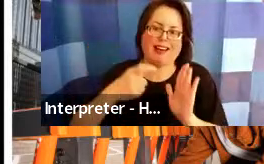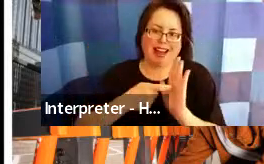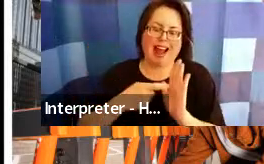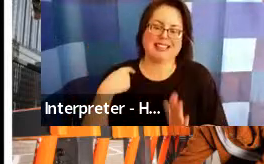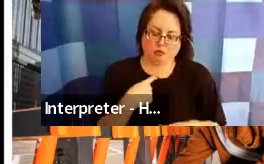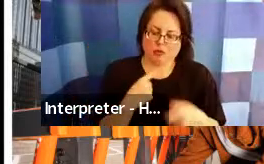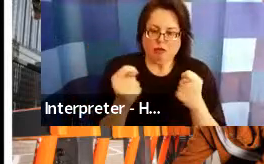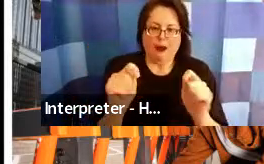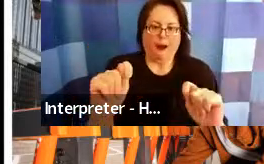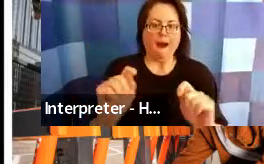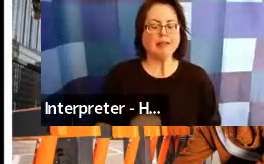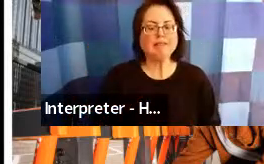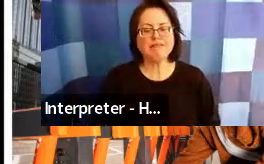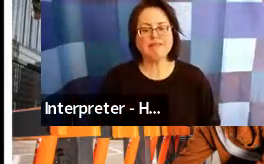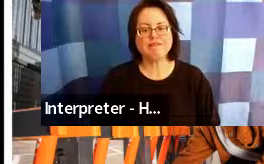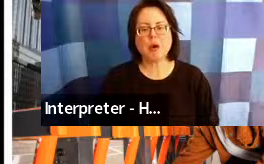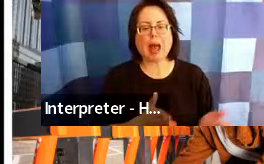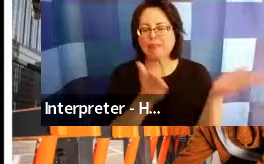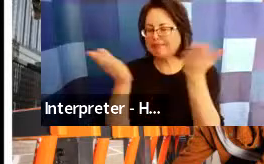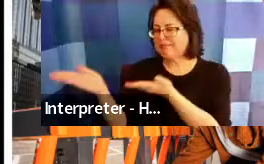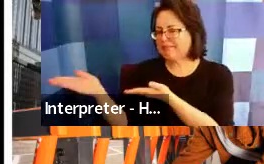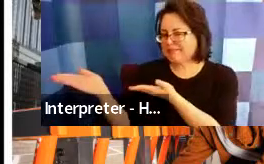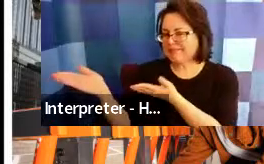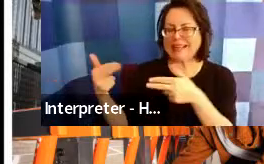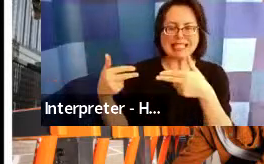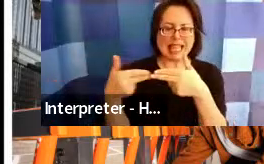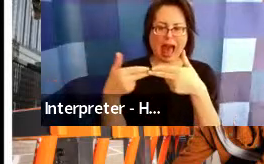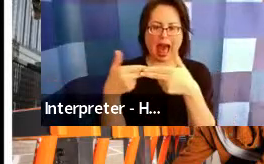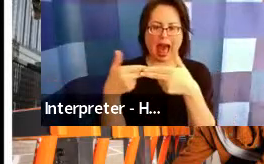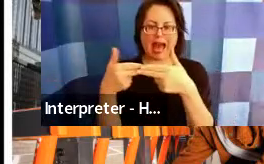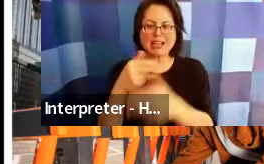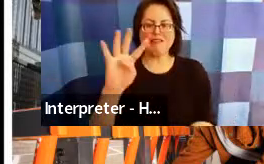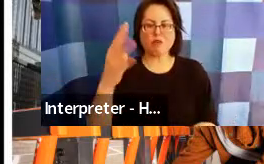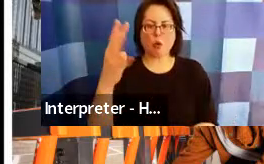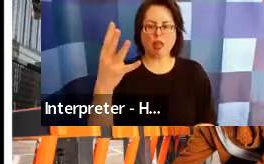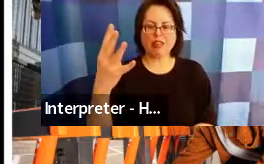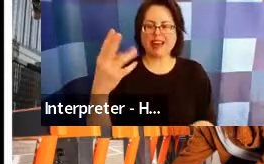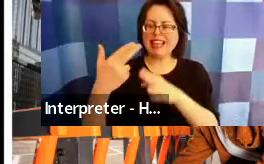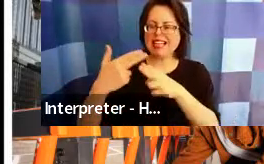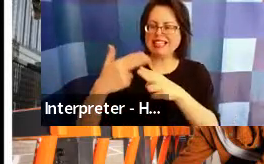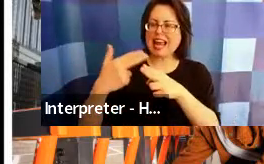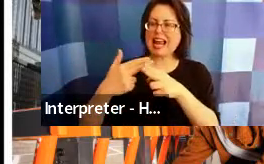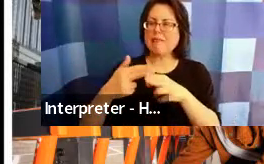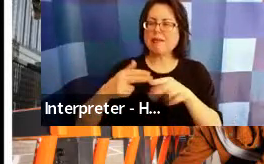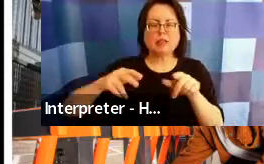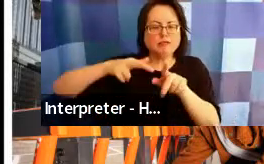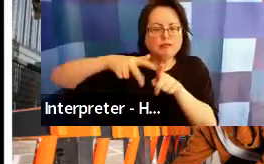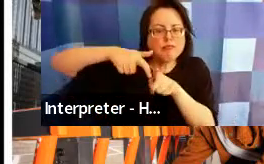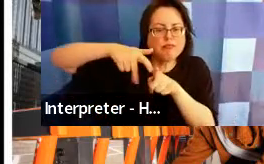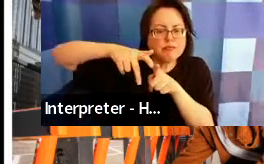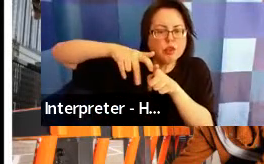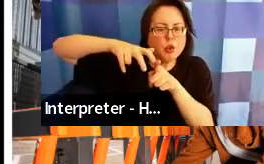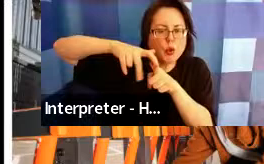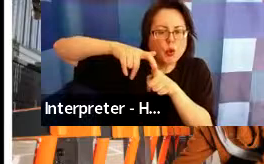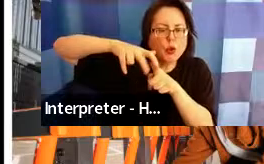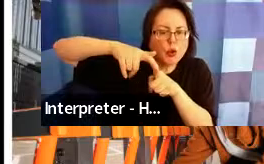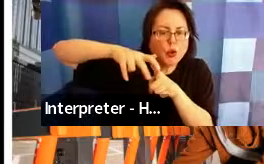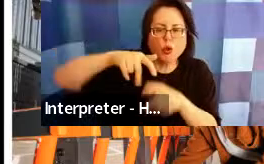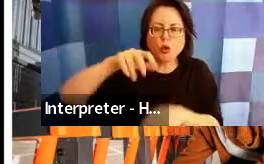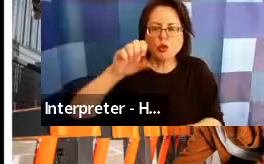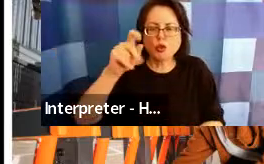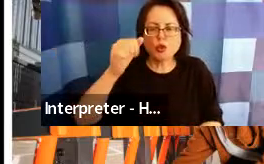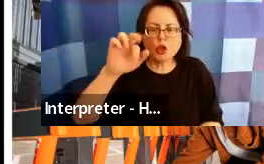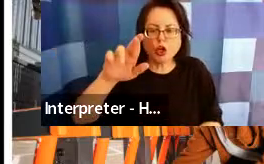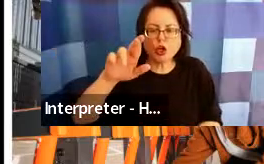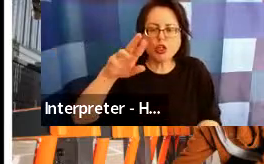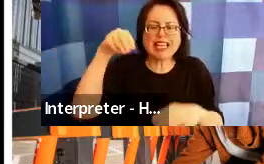So turning back to the slides, the fourth slide is entitled Scooters in Pittsburgh. And the people who will be